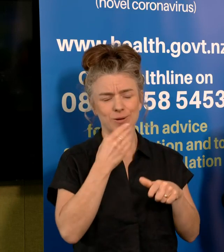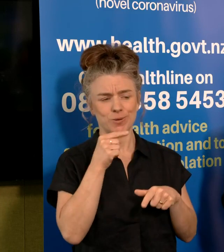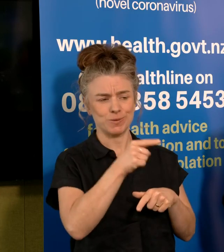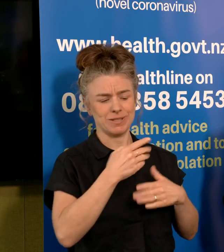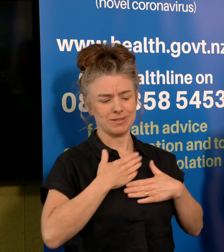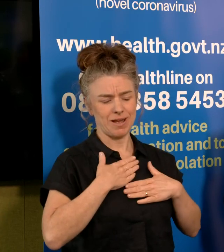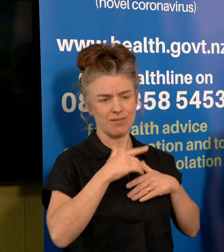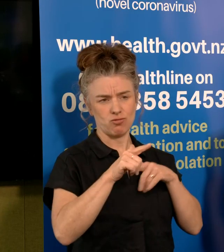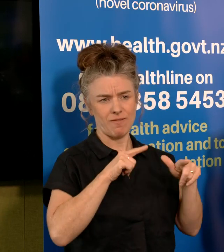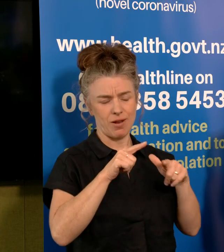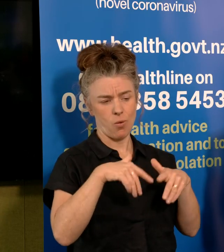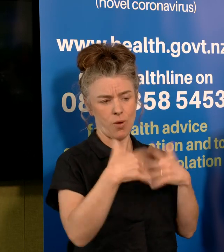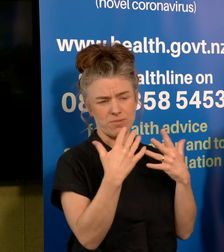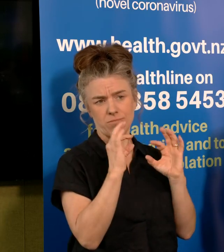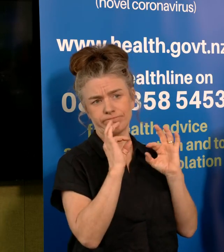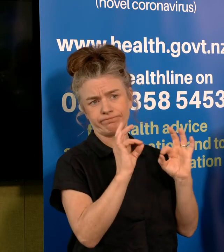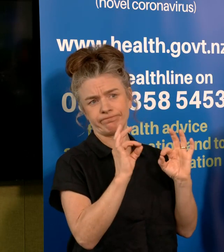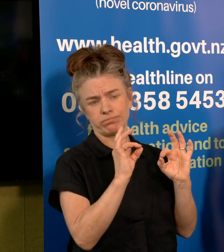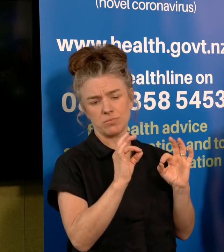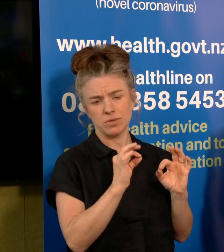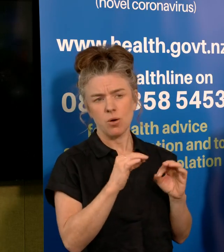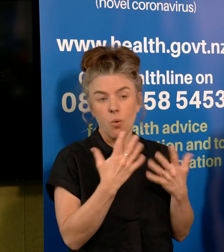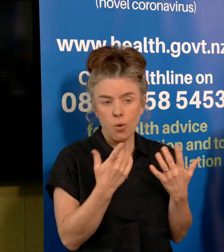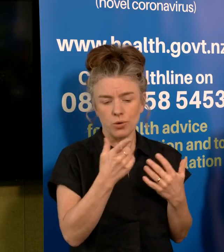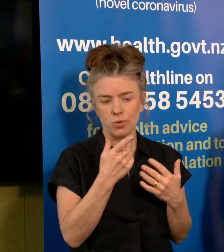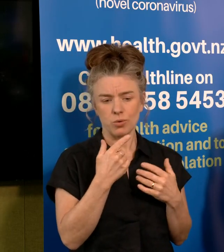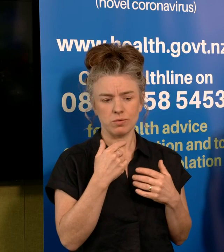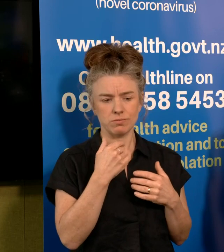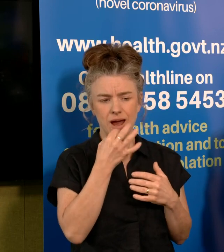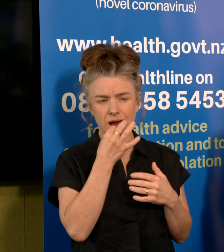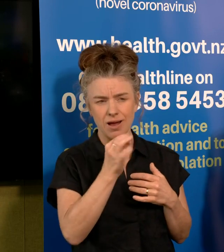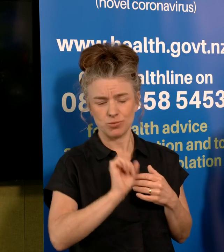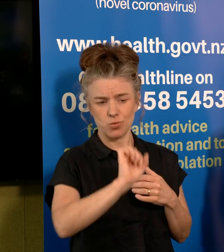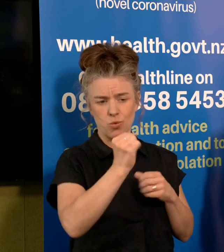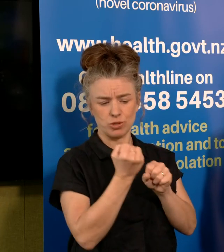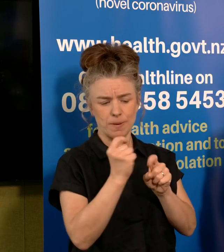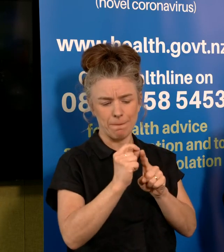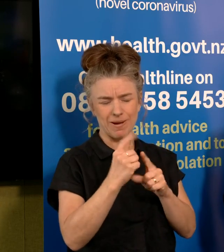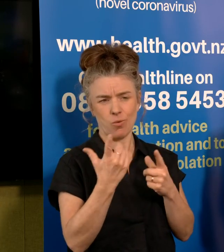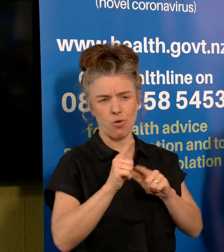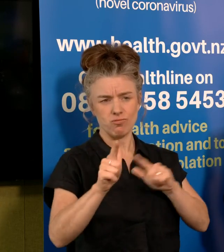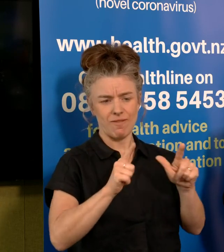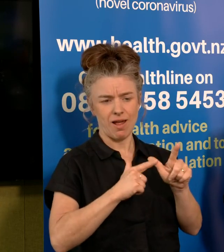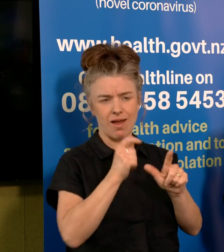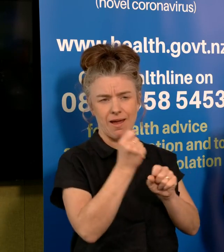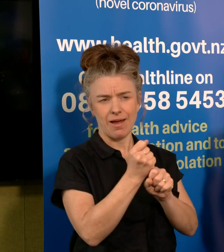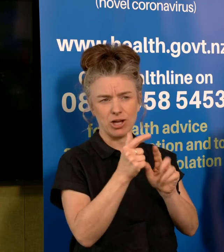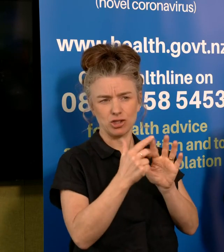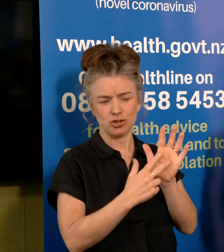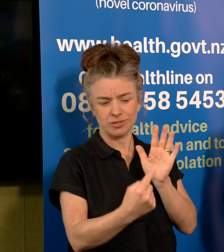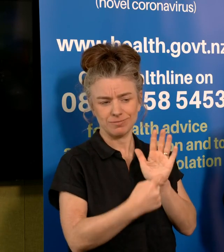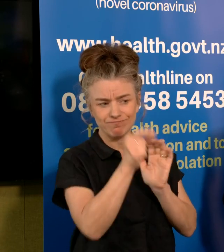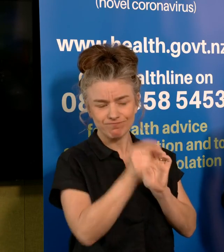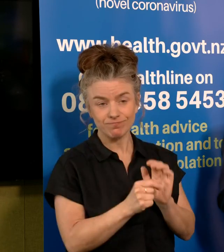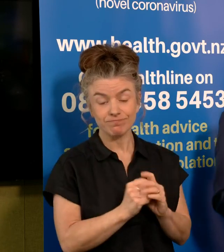the Safe Travel website. It is excellent, and or get advice from your own GP or travel agent. So we'll finish there